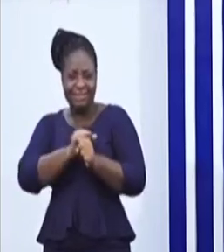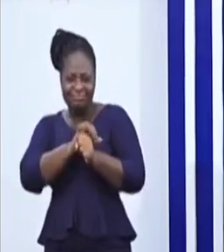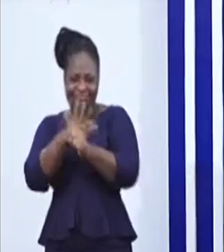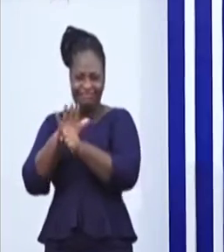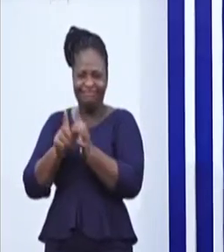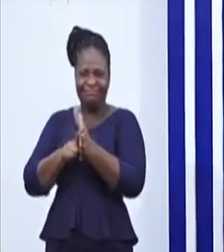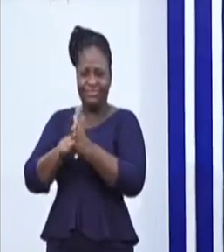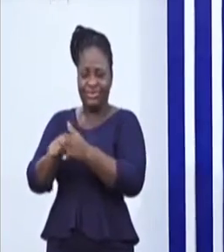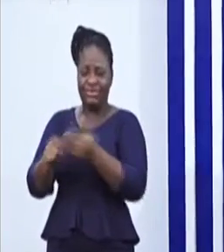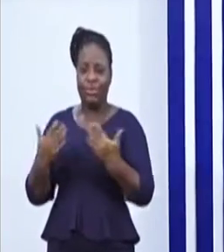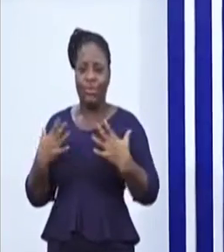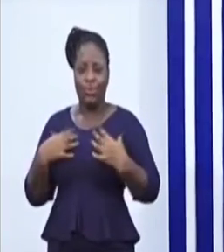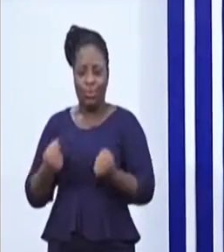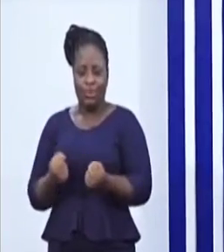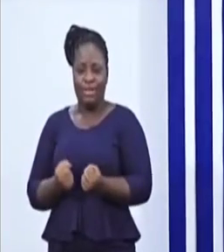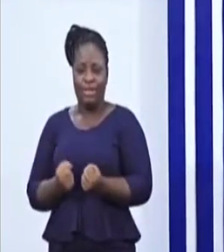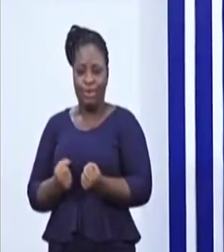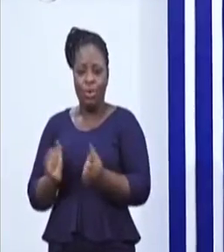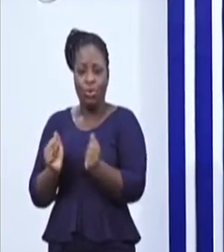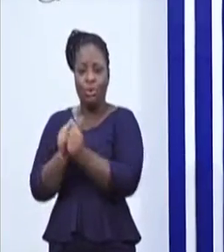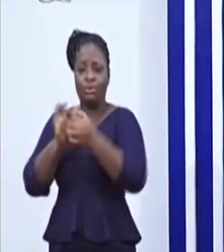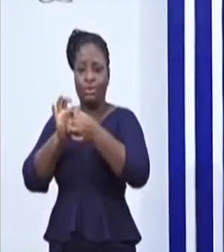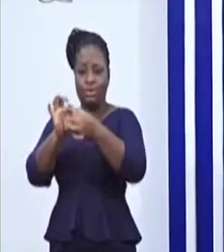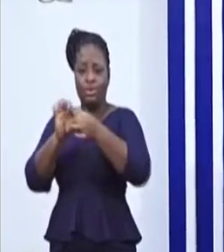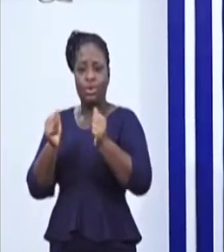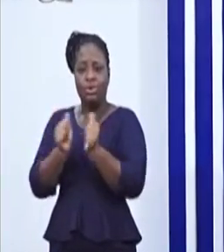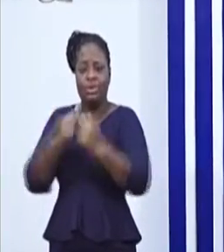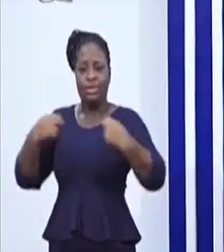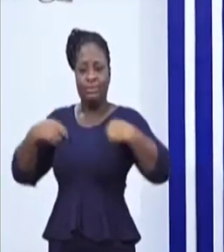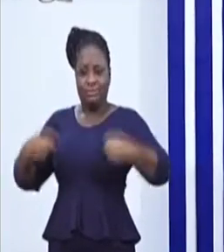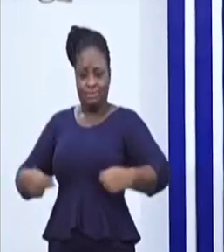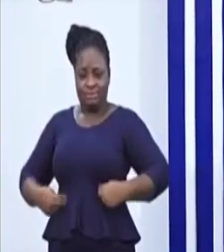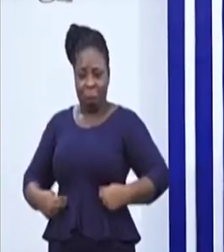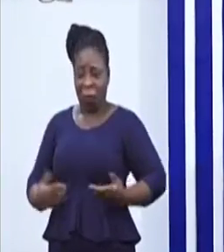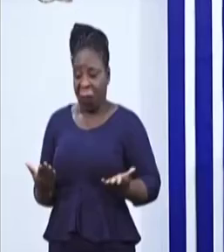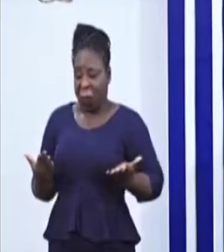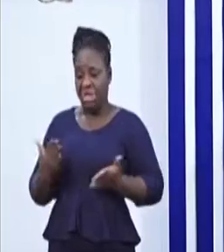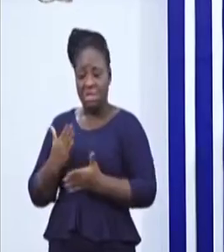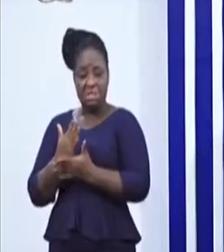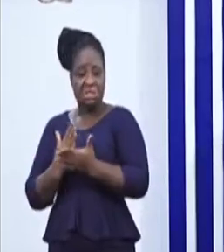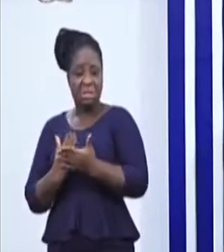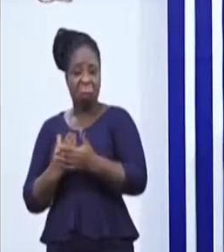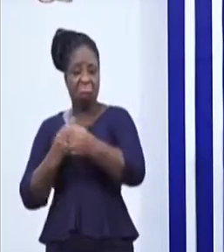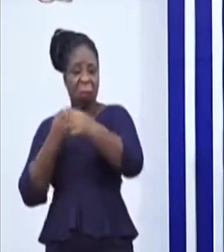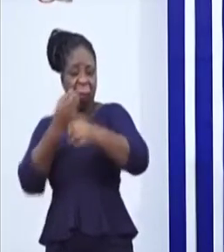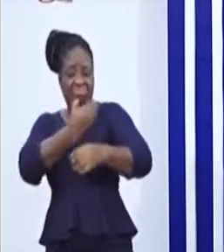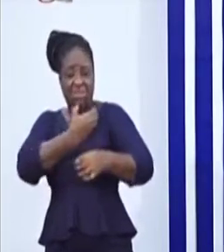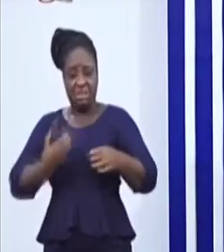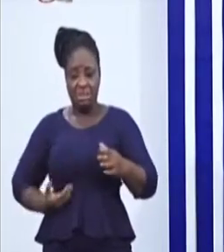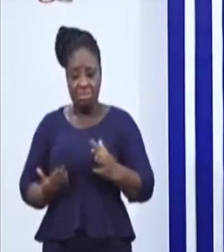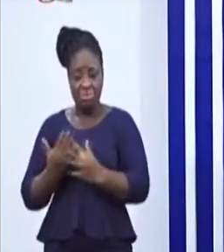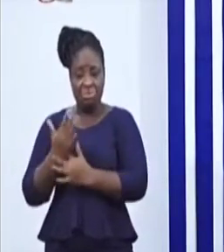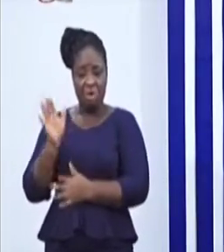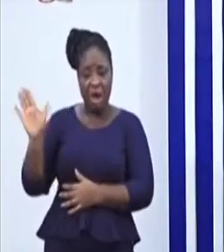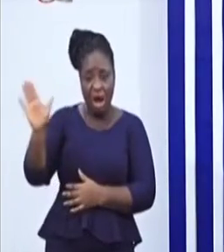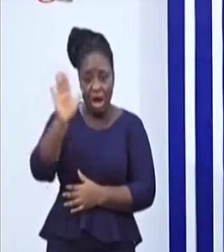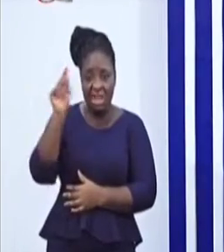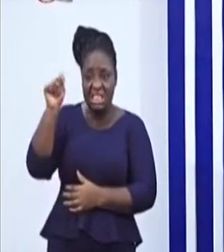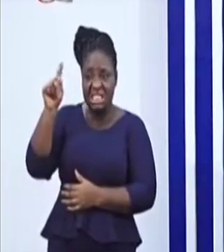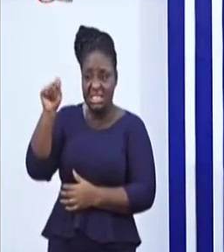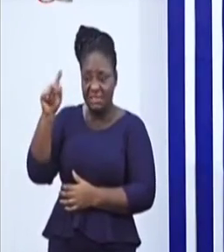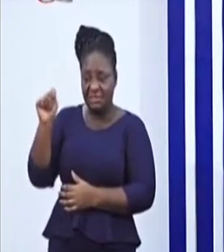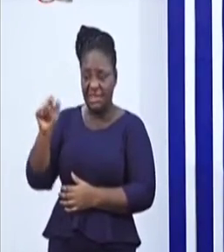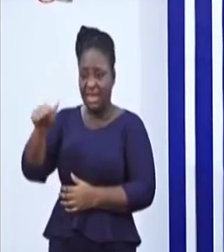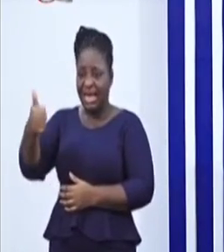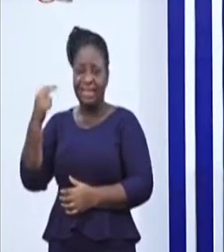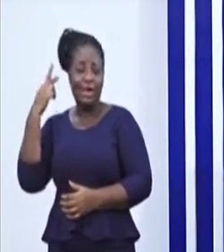and the Ghana Health Service. Some paramount chiefs may also, through our national television stations and